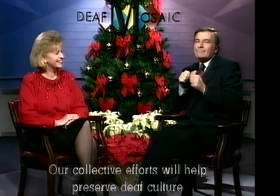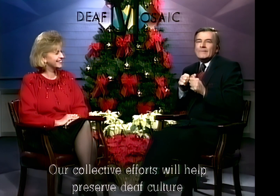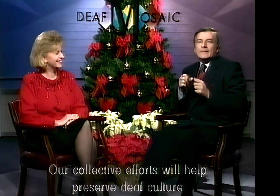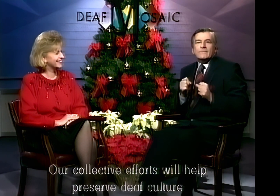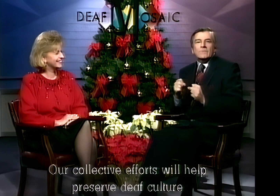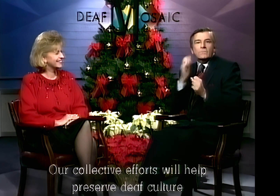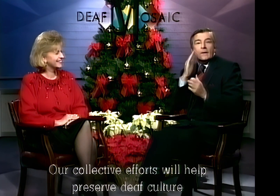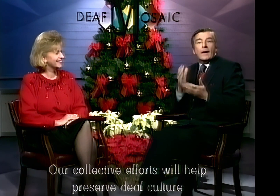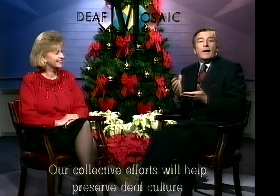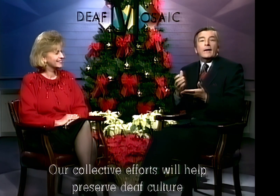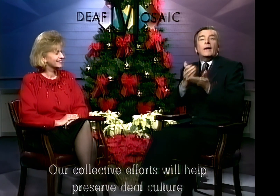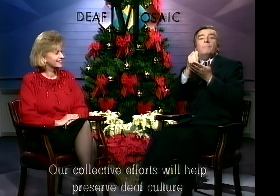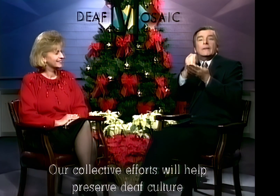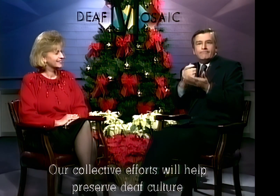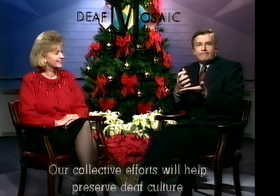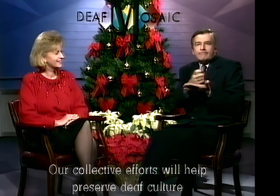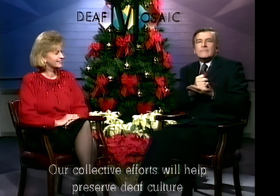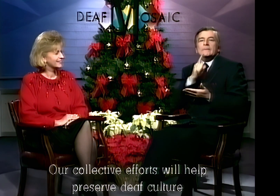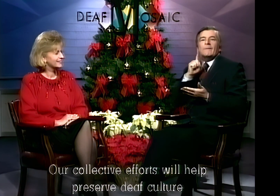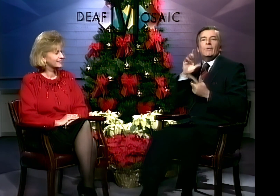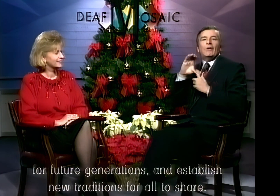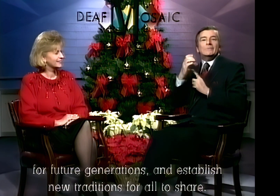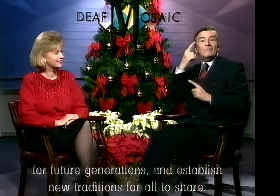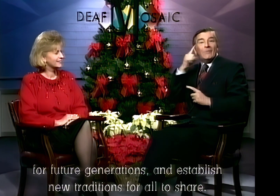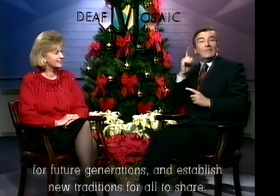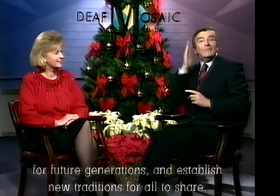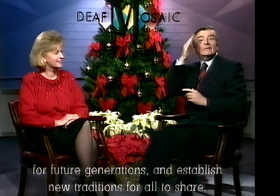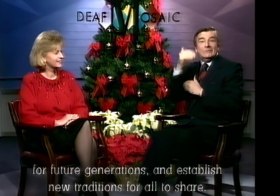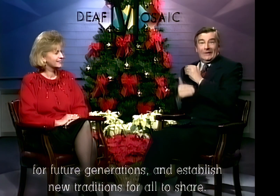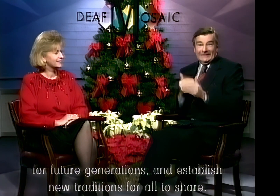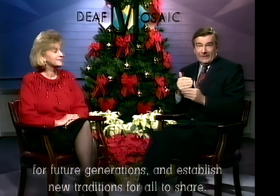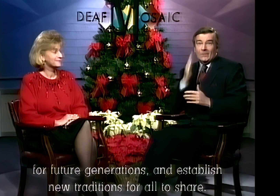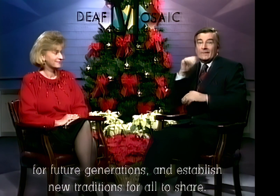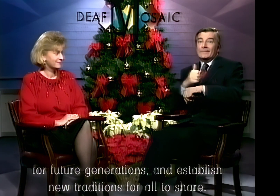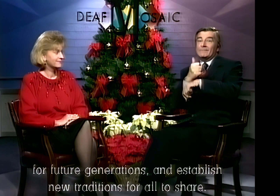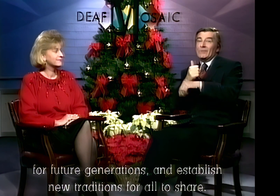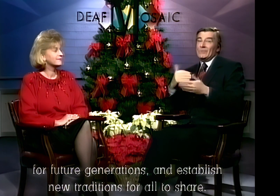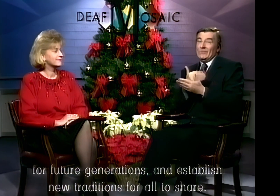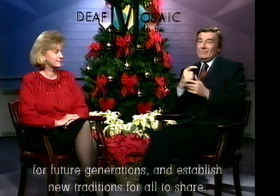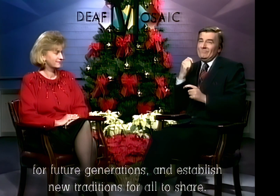help preserve deaf culture for future generations and establish new traditions for all to